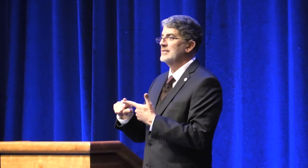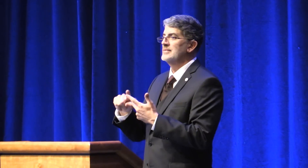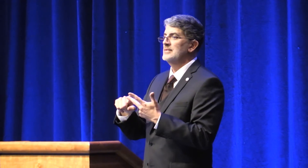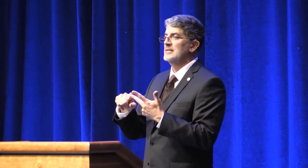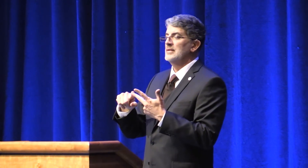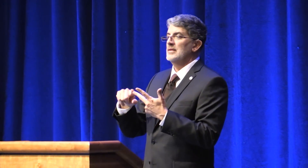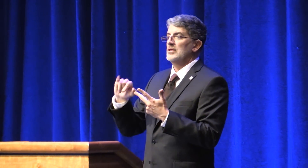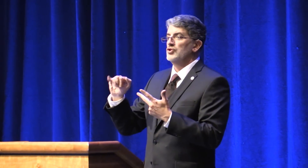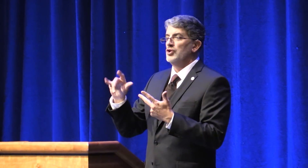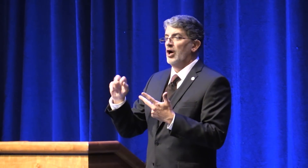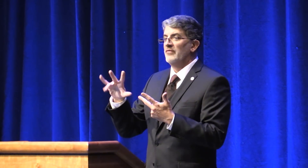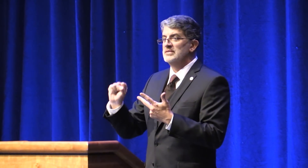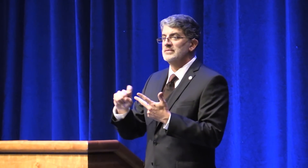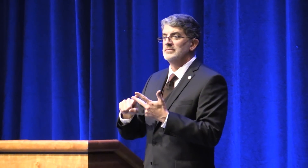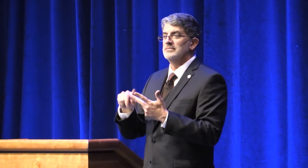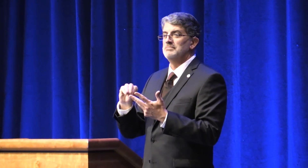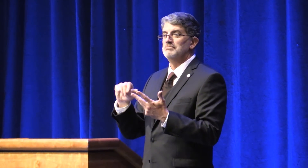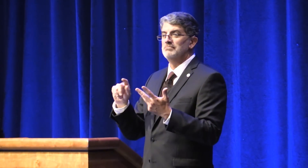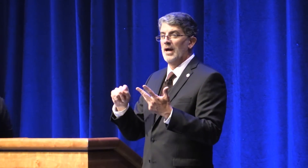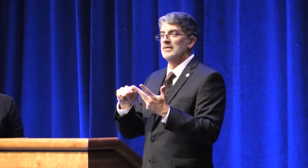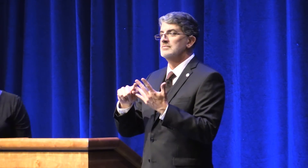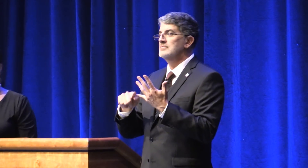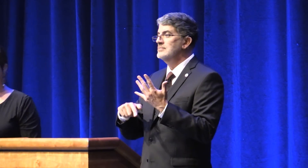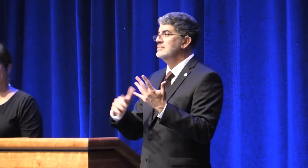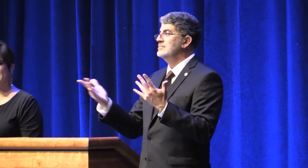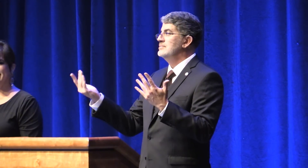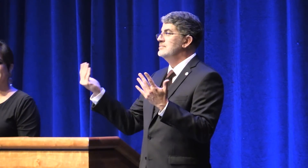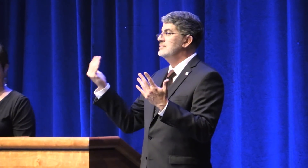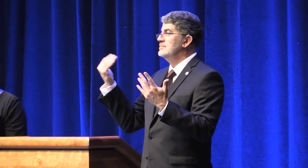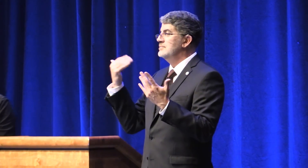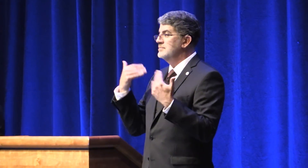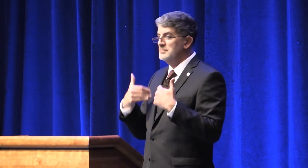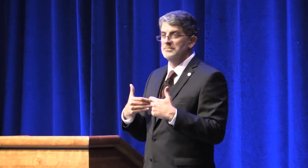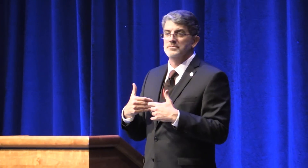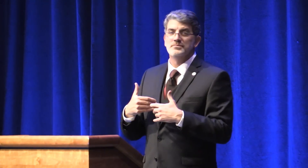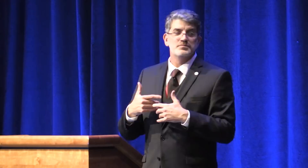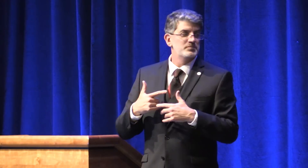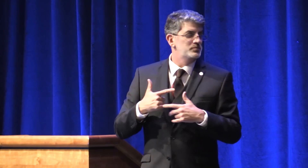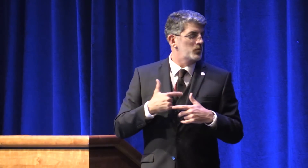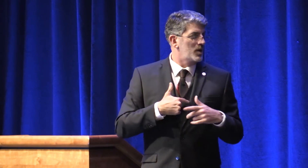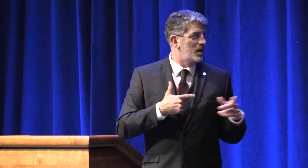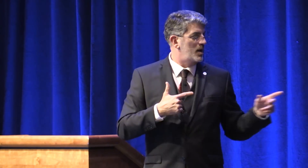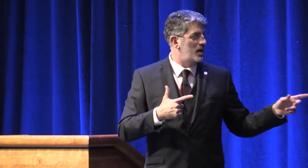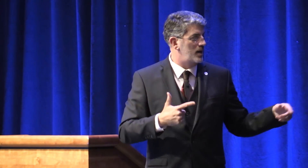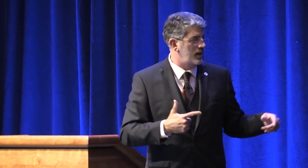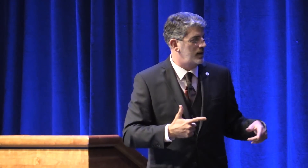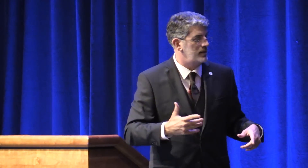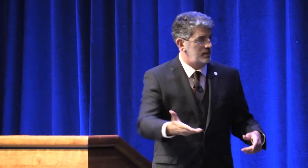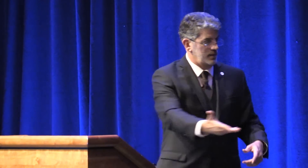the stage. CM, John, Mark, Jarvis, Matt.